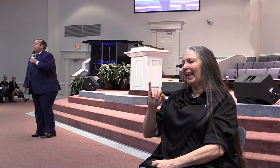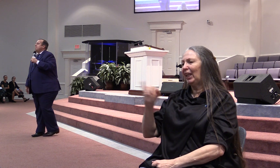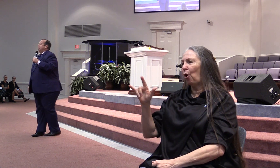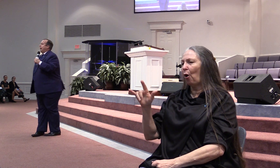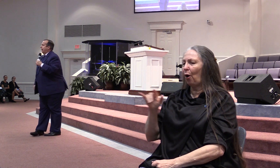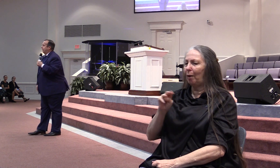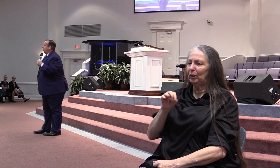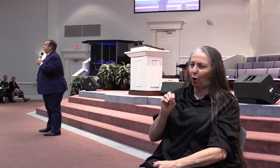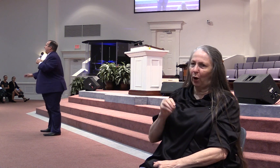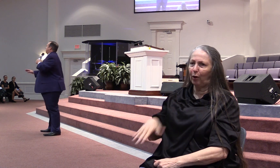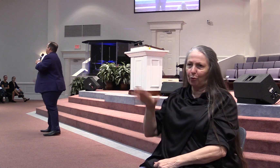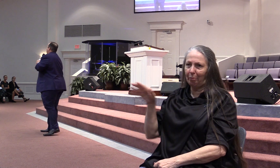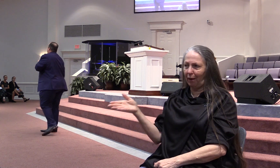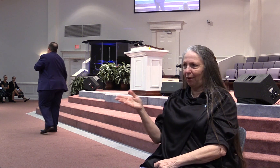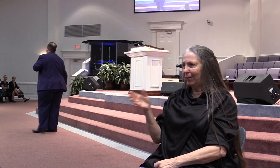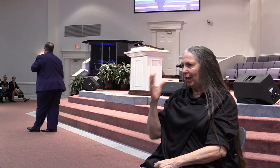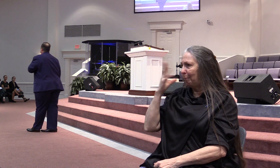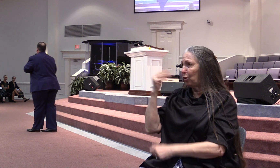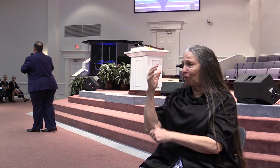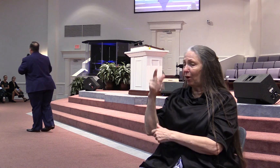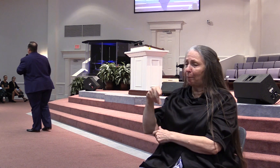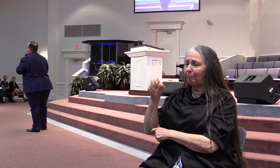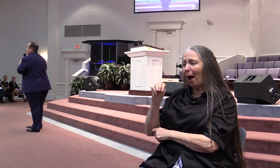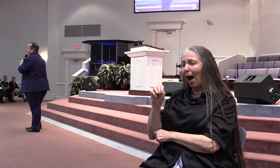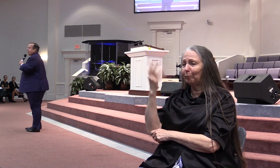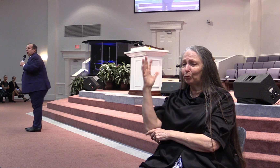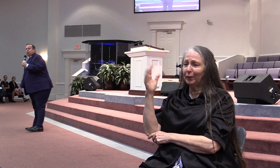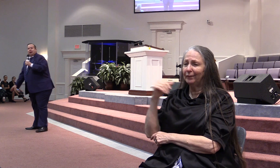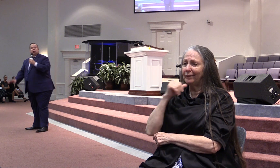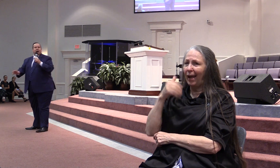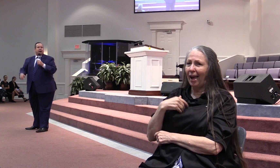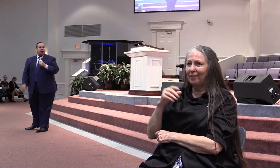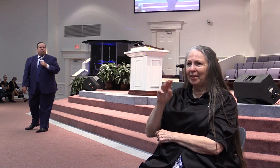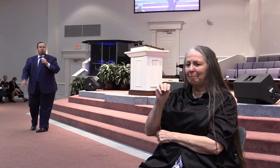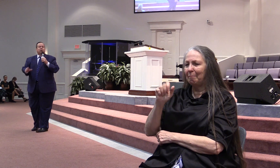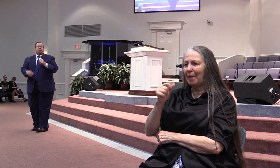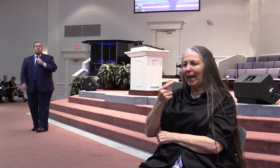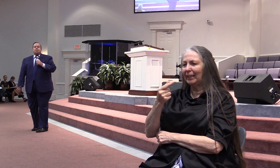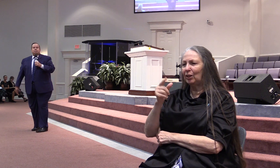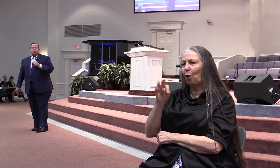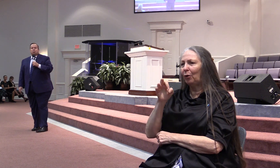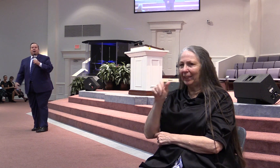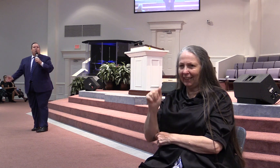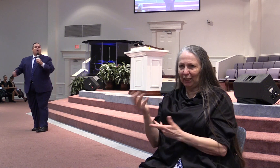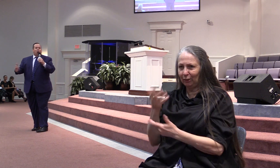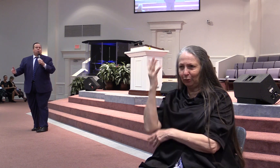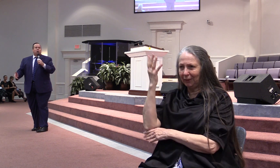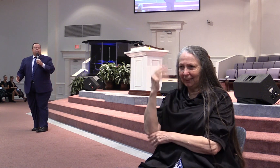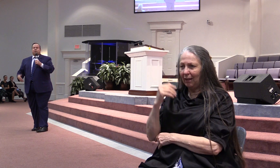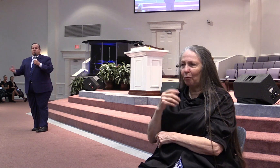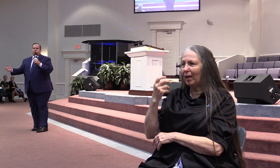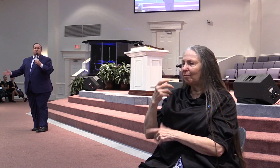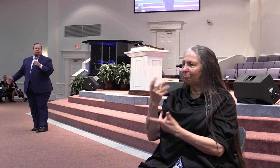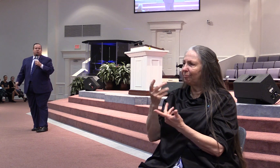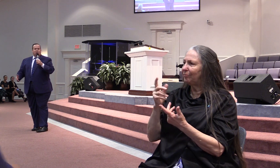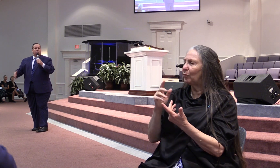Missouri, and we don't have the beautiful palm trees and magnolias. Not very many magnolias like you've got down here, beautiful. But we have all the hardwoods,